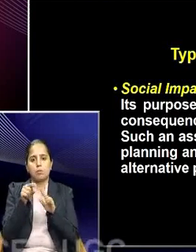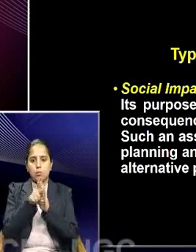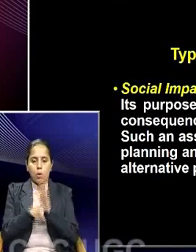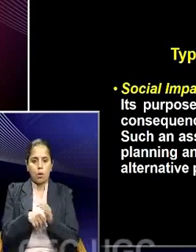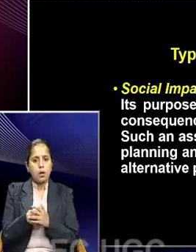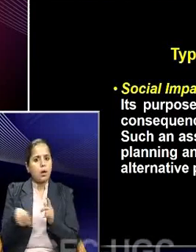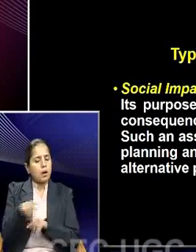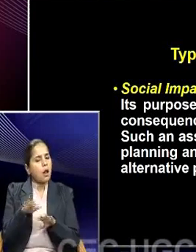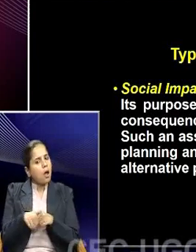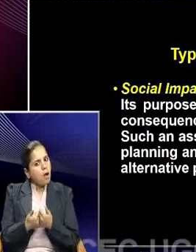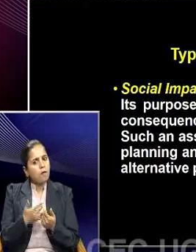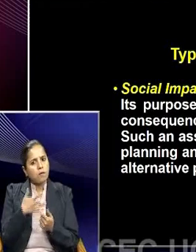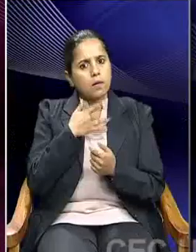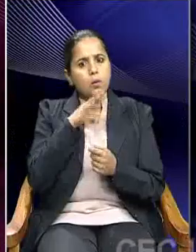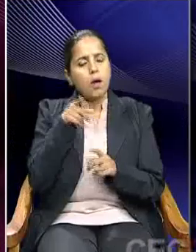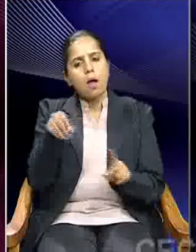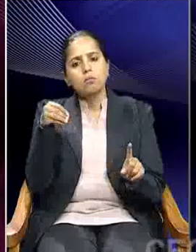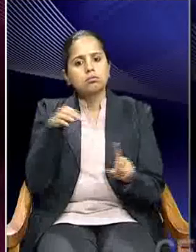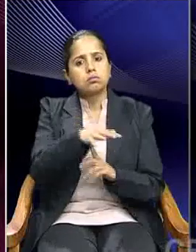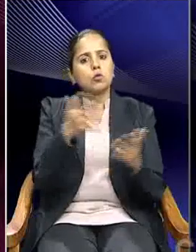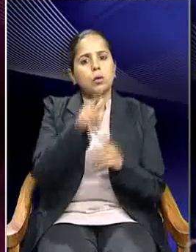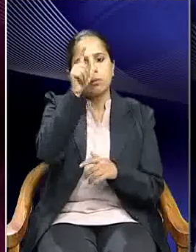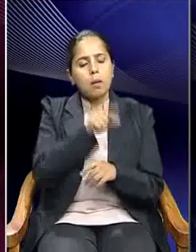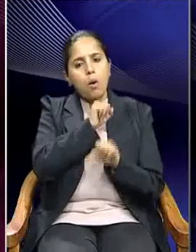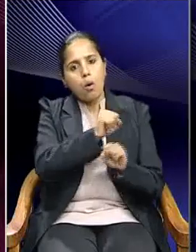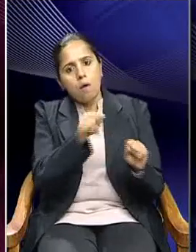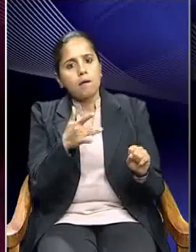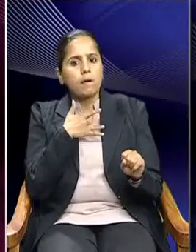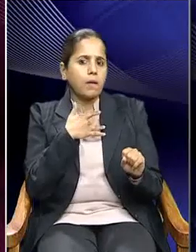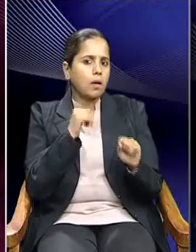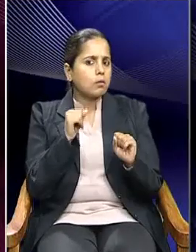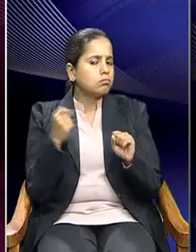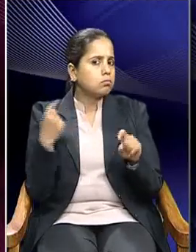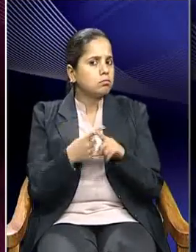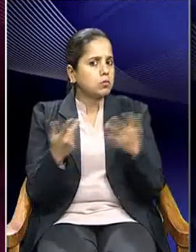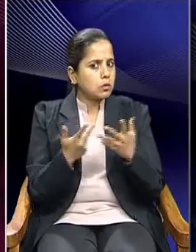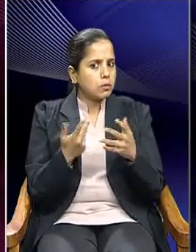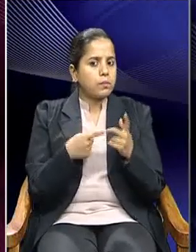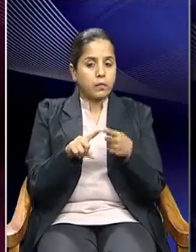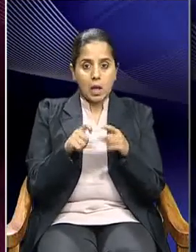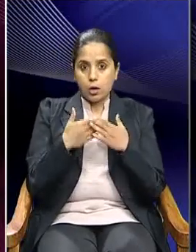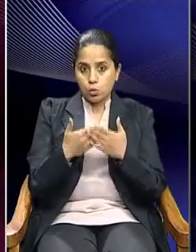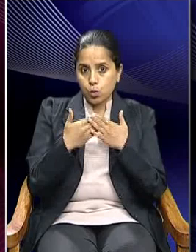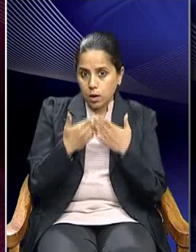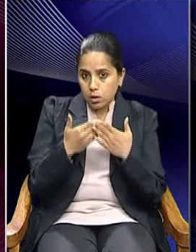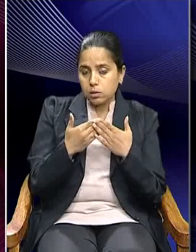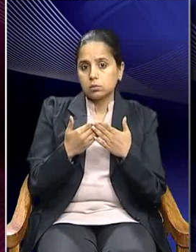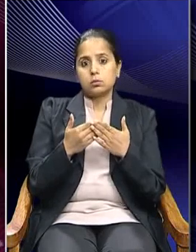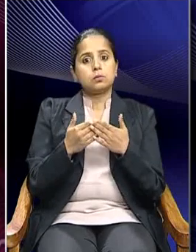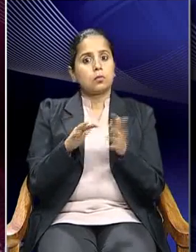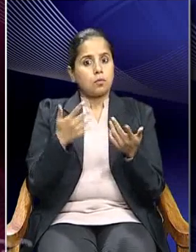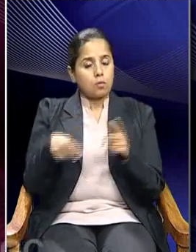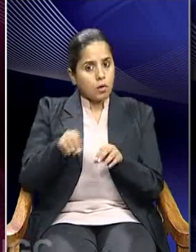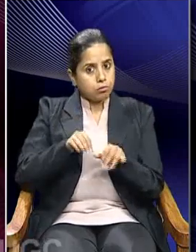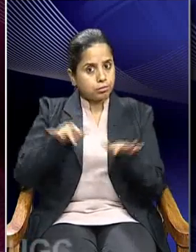How does it affect individual? Is the education getting